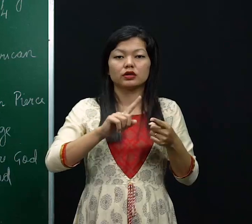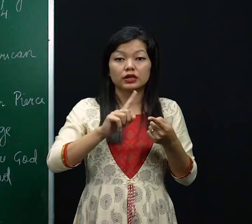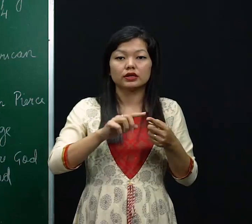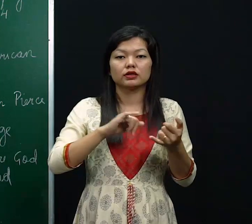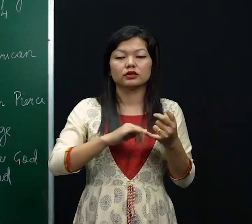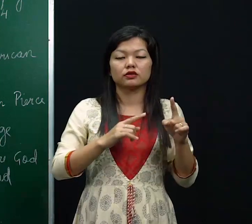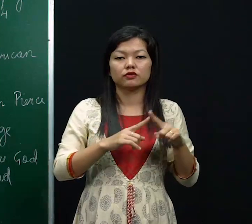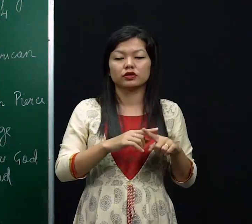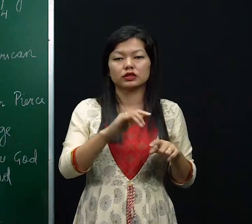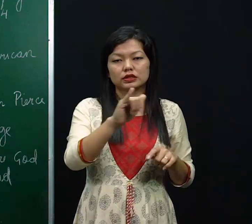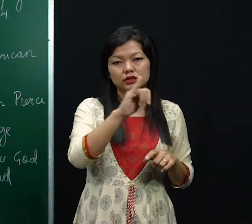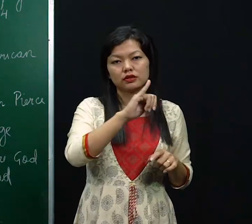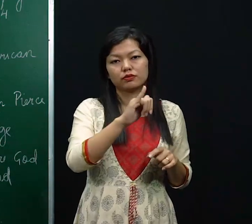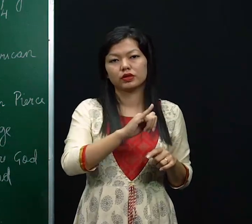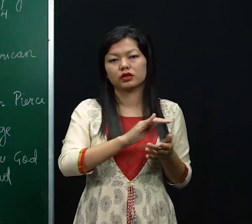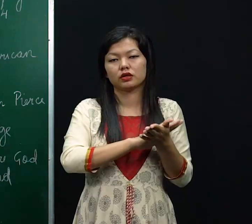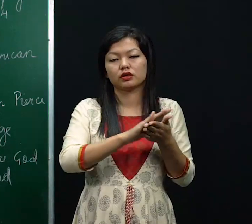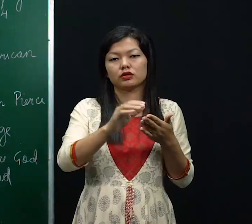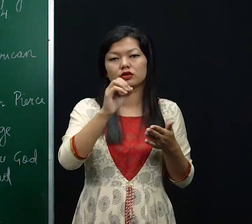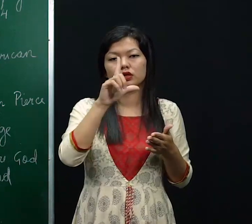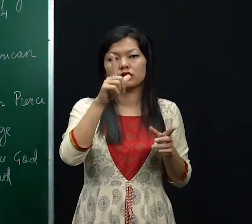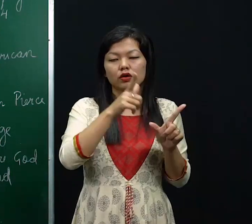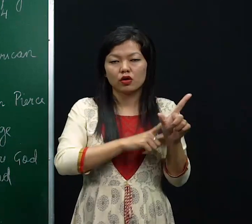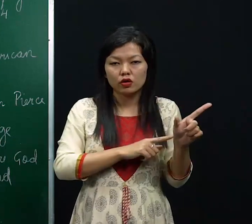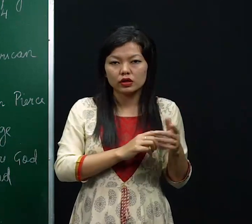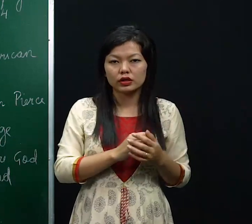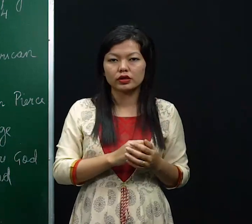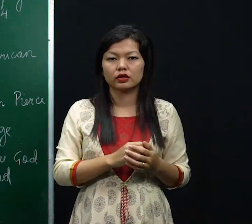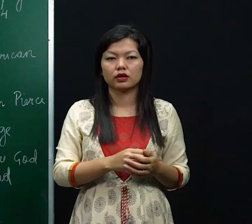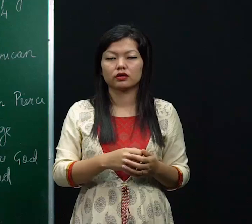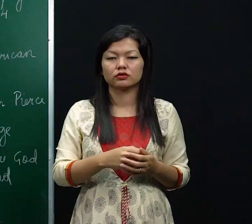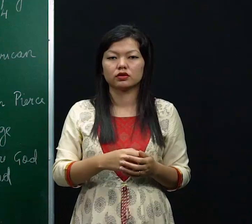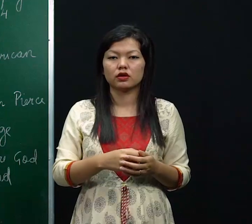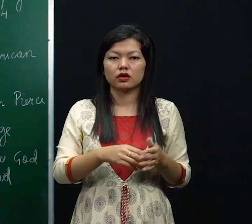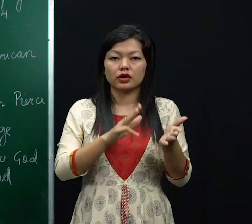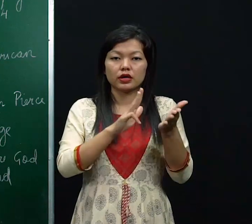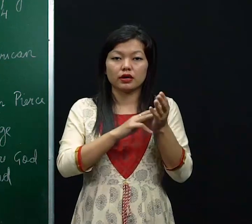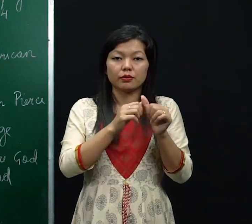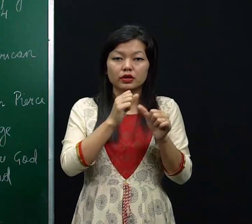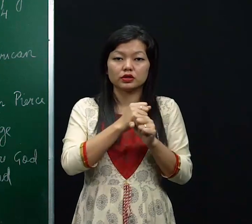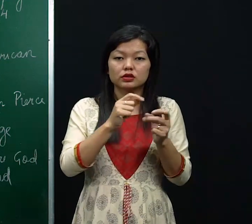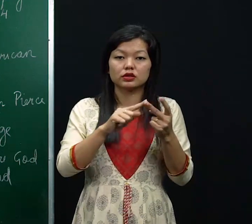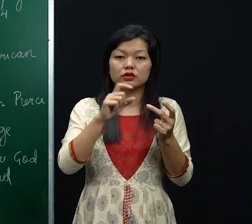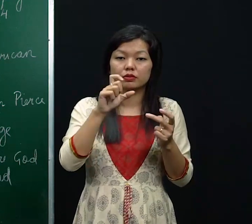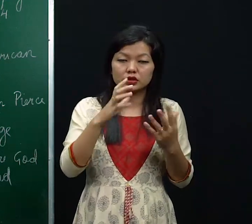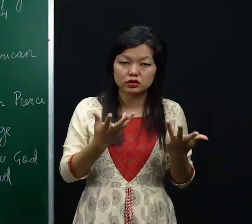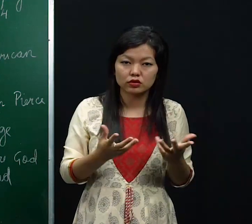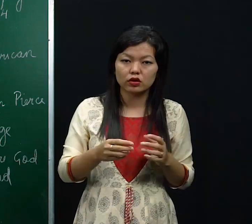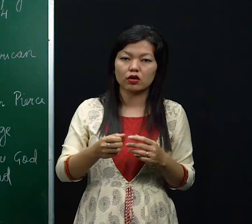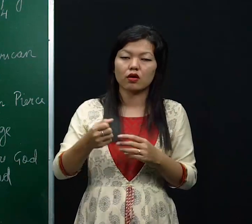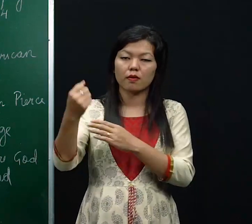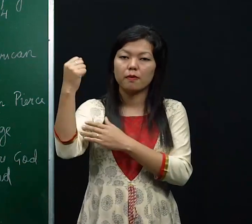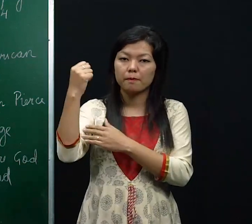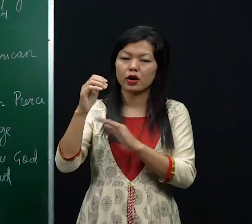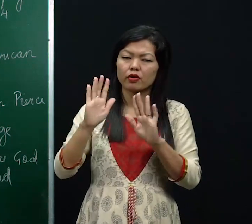some people who believe in the supernatural powers of the nature, the stones, the trees, or some certain